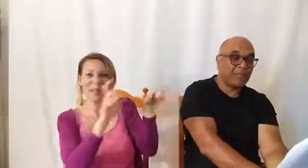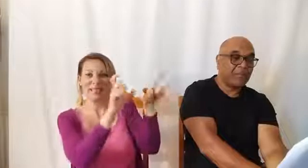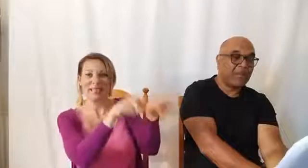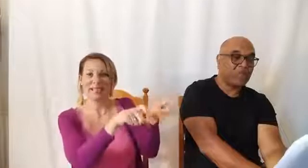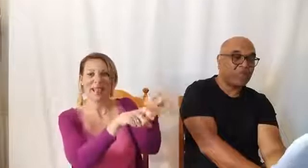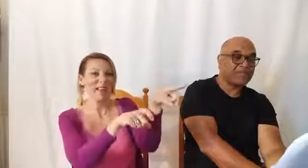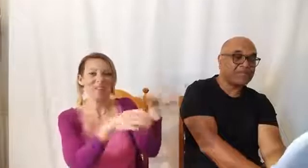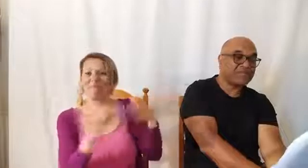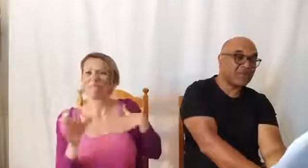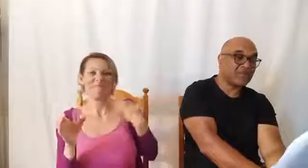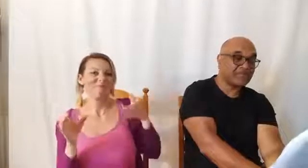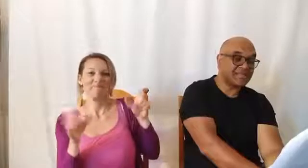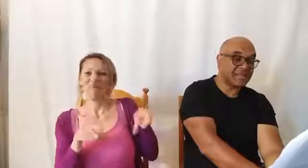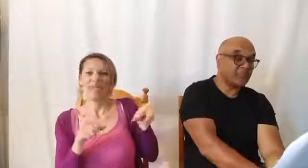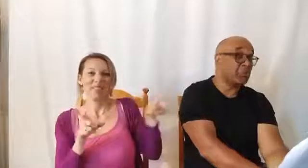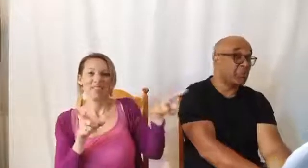Ben watched as his last sister, Lulu,